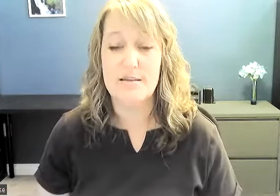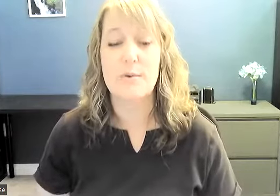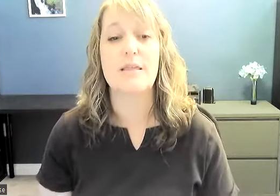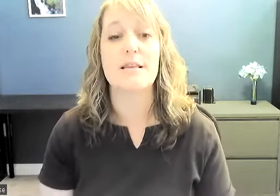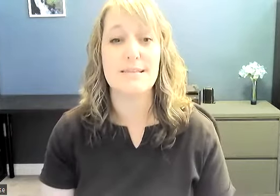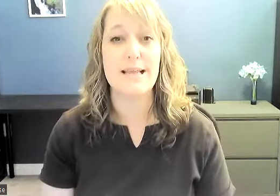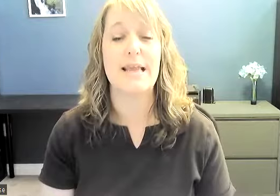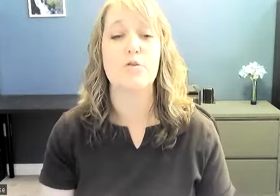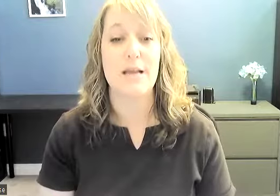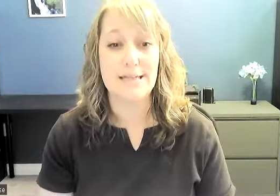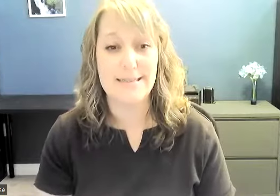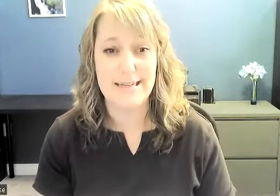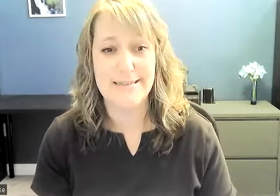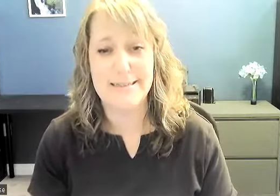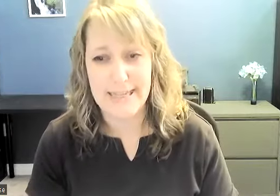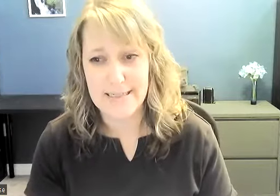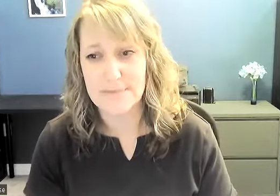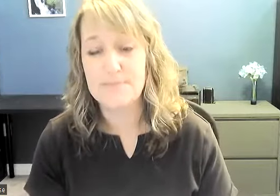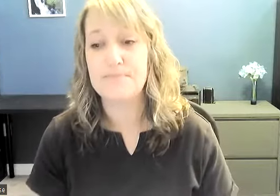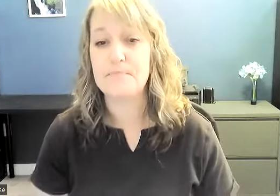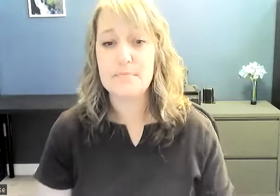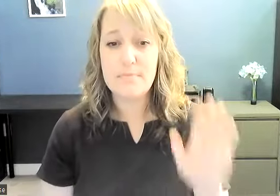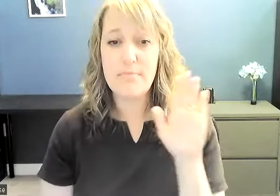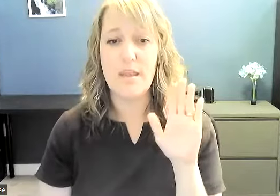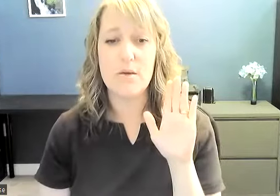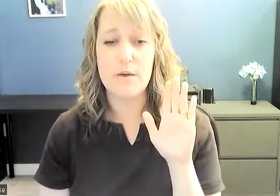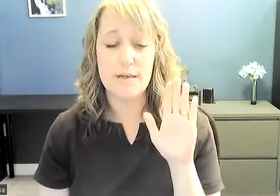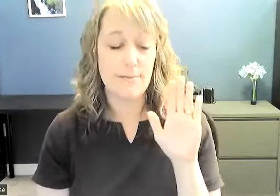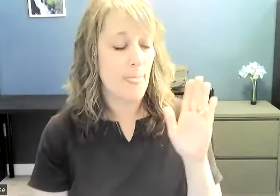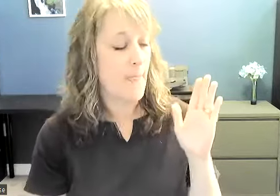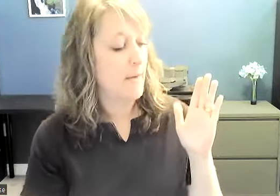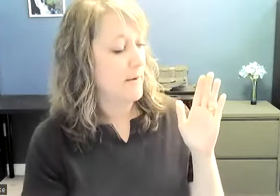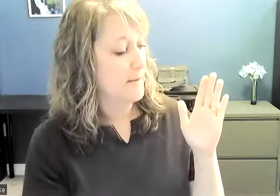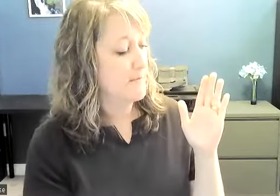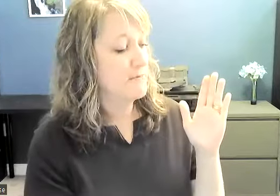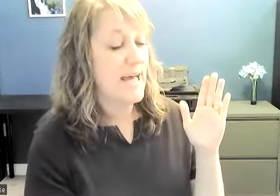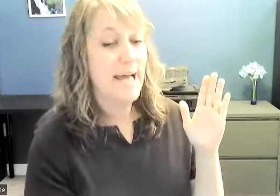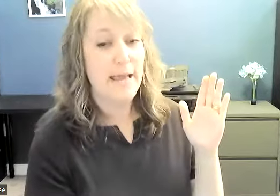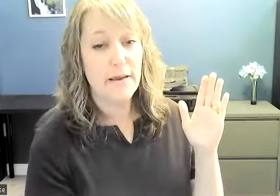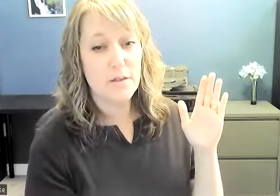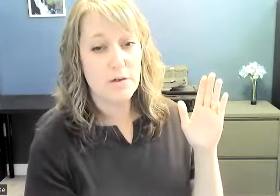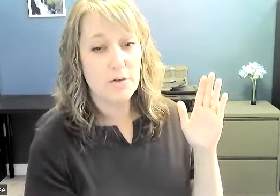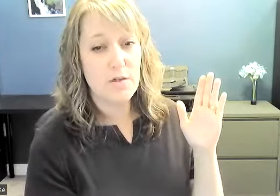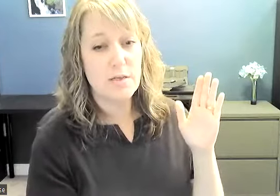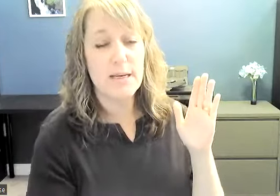way. This is a United States state. You want a flat hand on your non-dominant